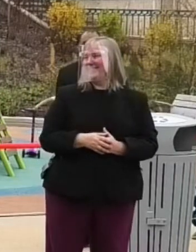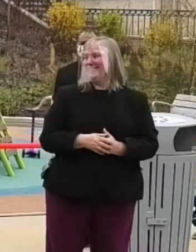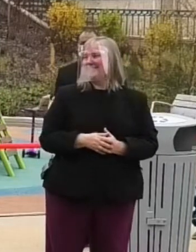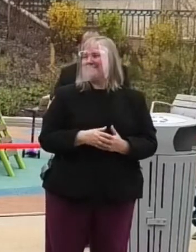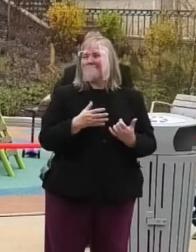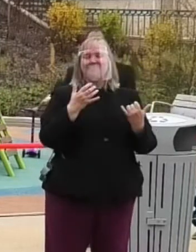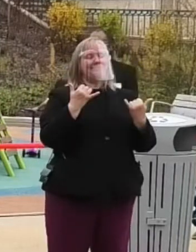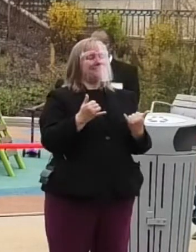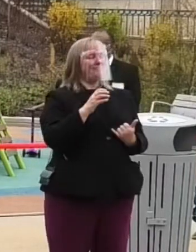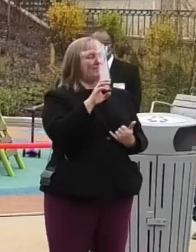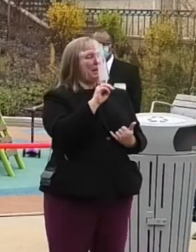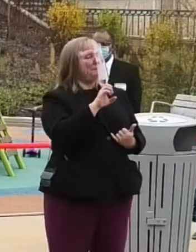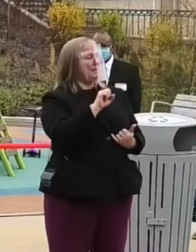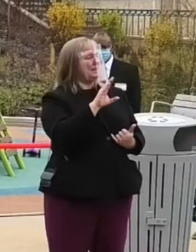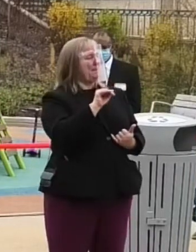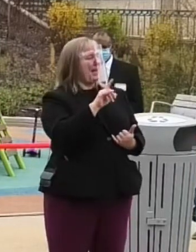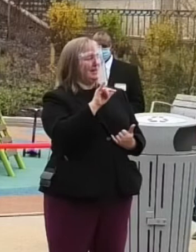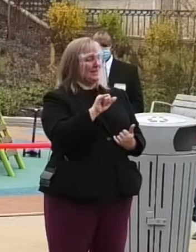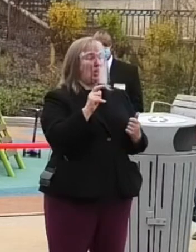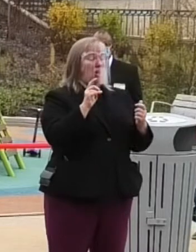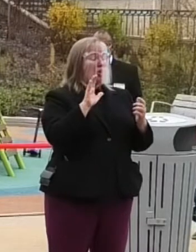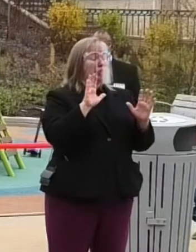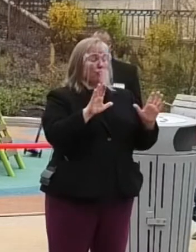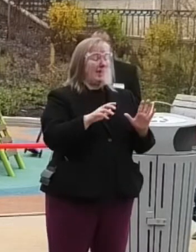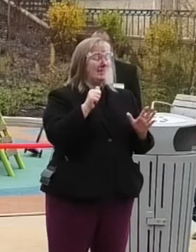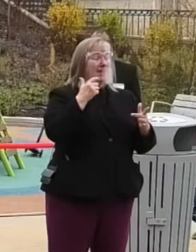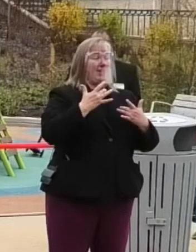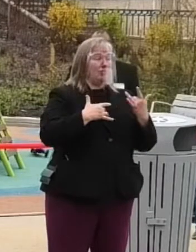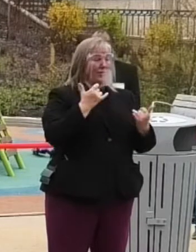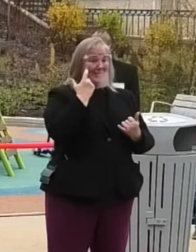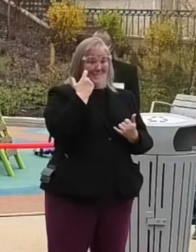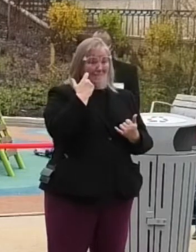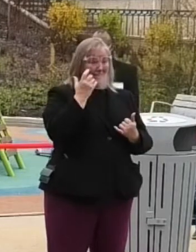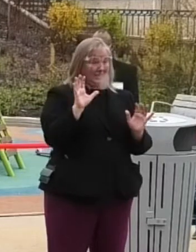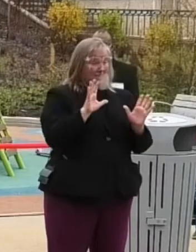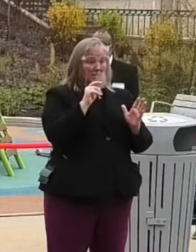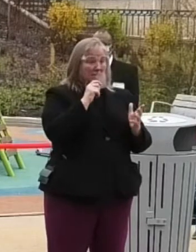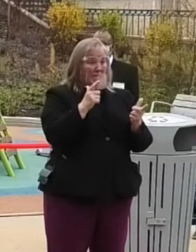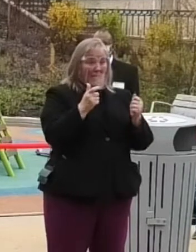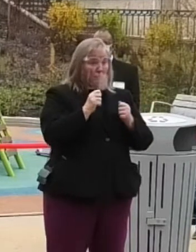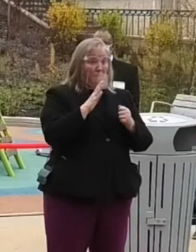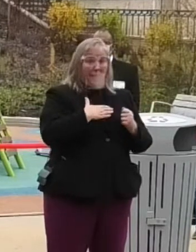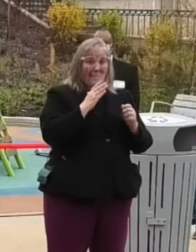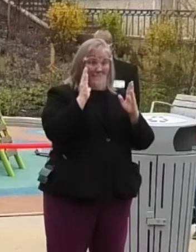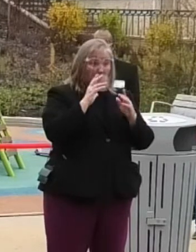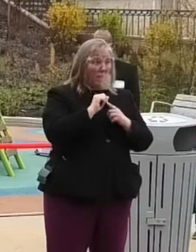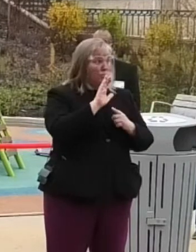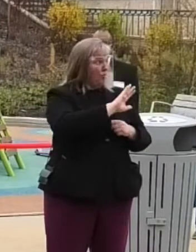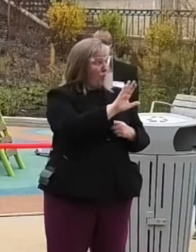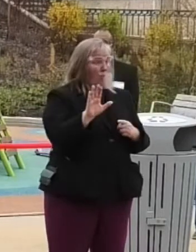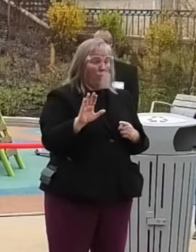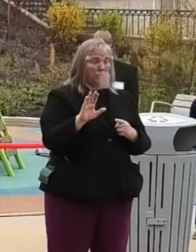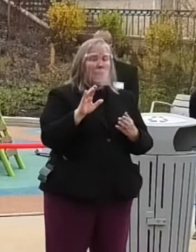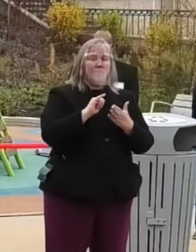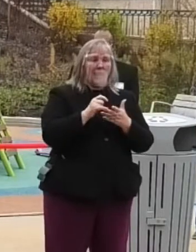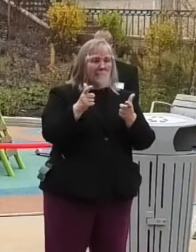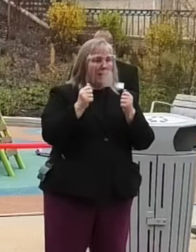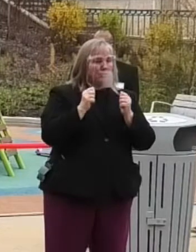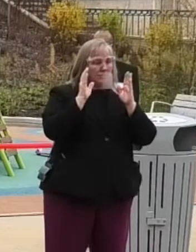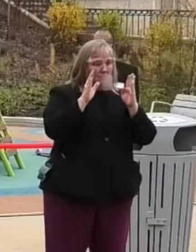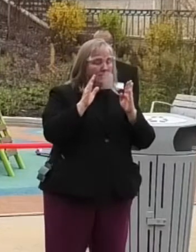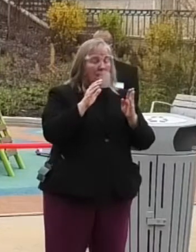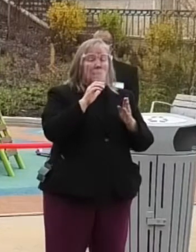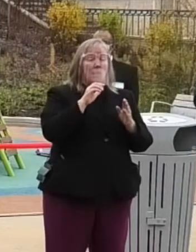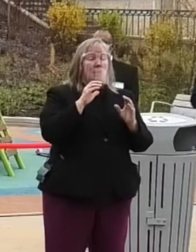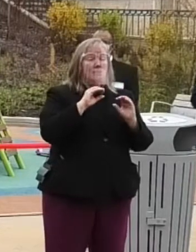Now, Miss Bailey's great adventure this past Sunday didn't just capture my attention and yours. It captured the attention of none other than Miss